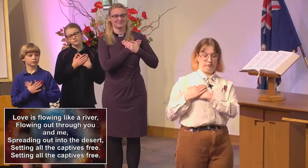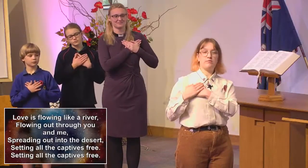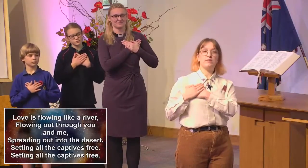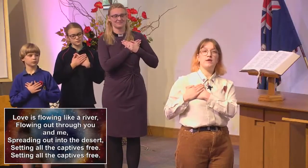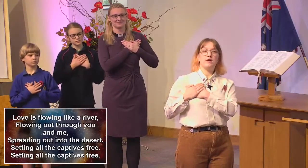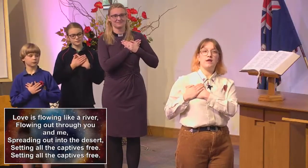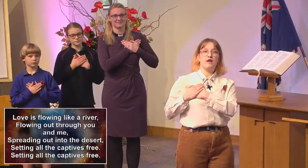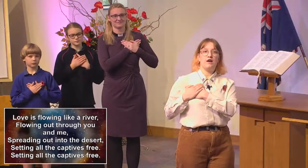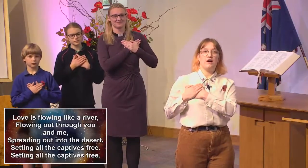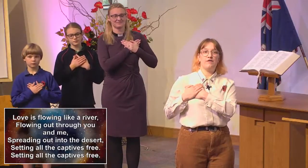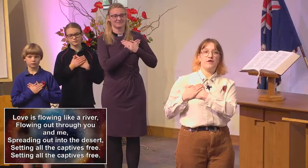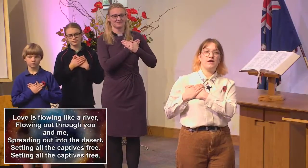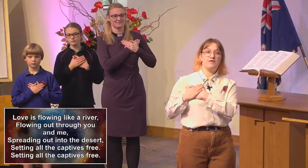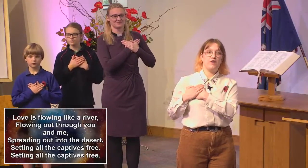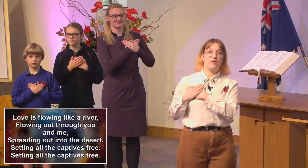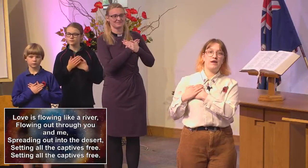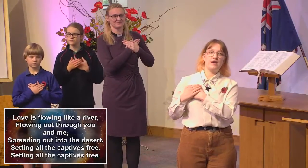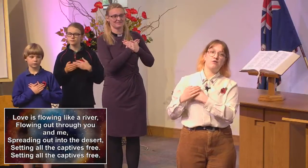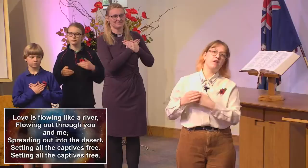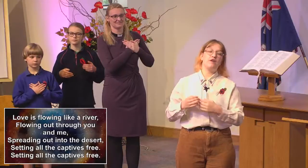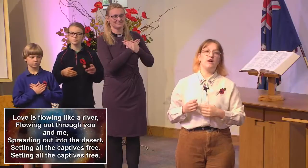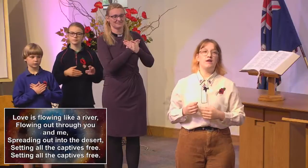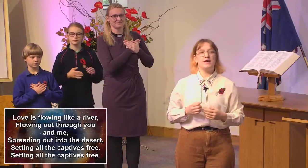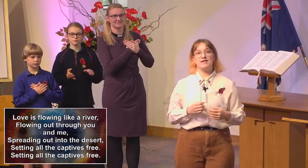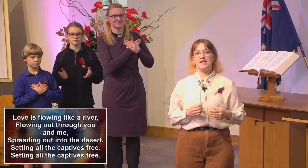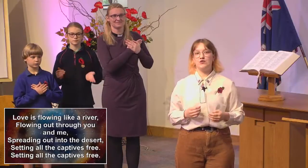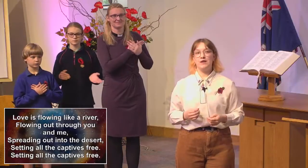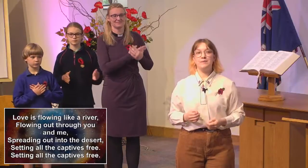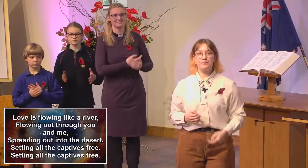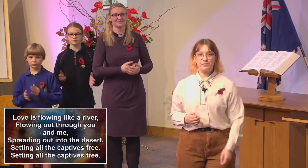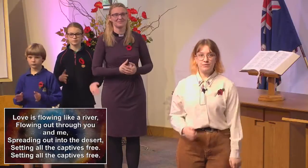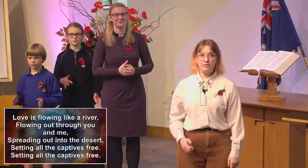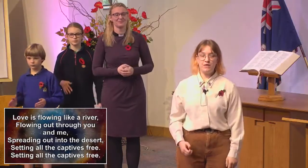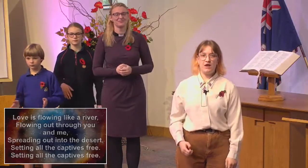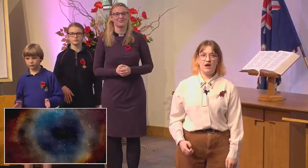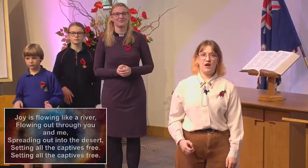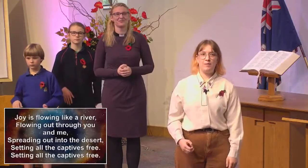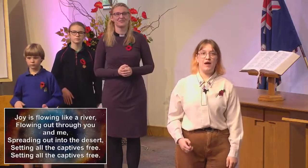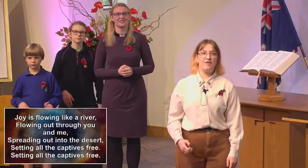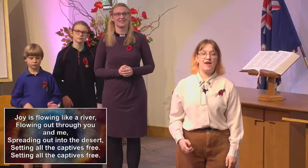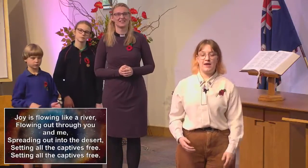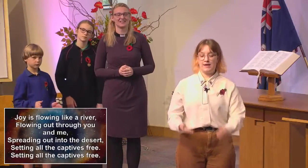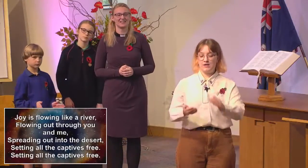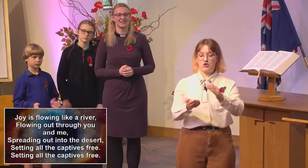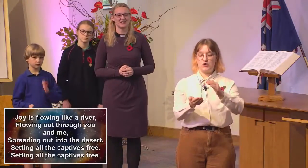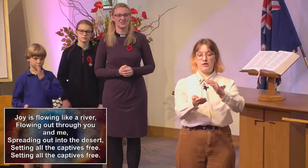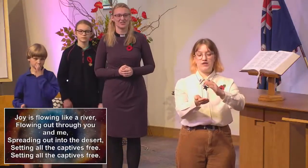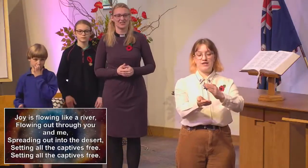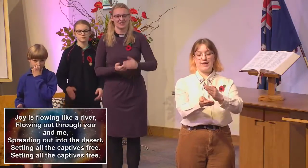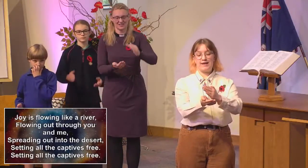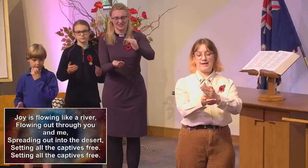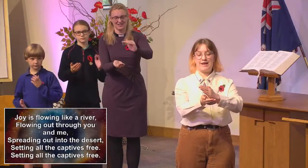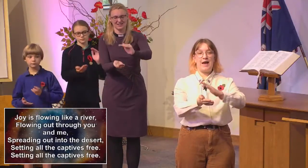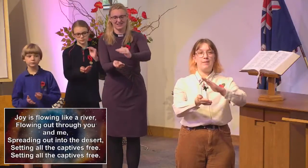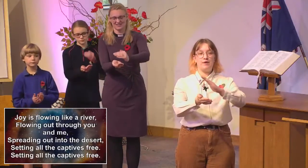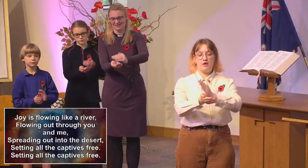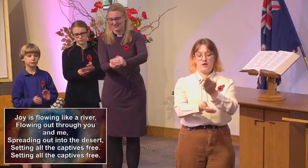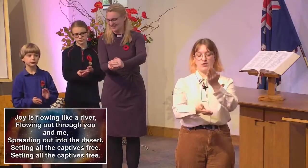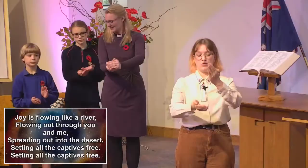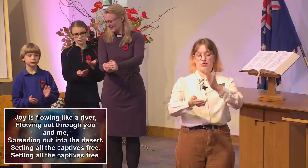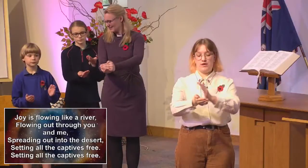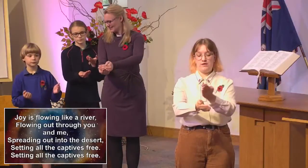chest. Love is flowing like a river, etc. And then it's joy, which is like a little